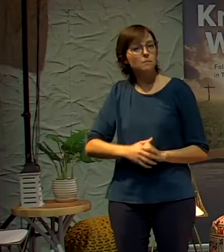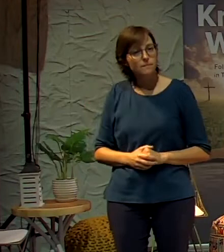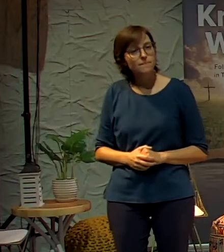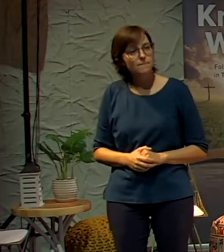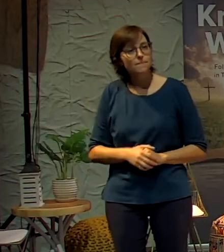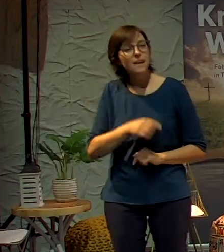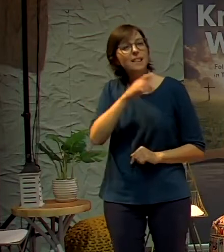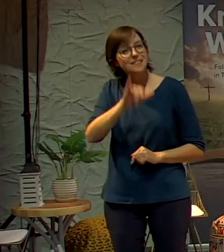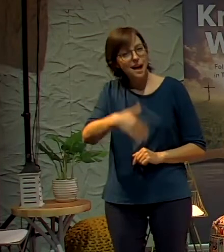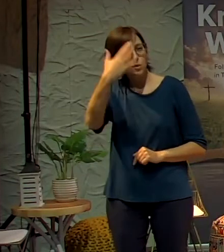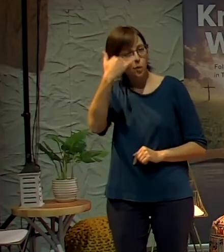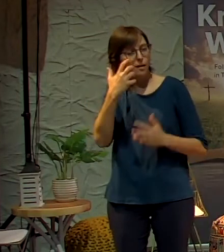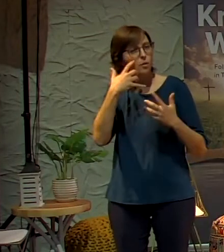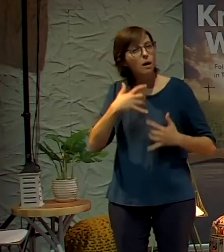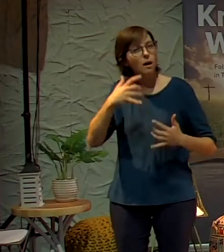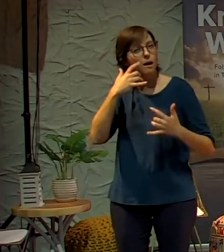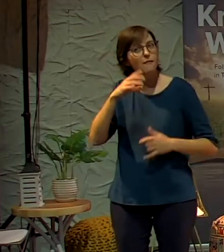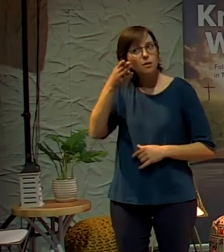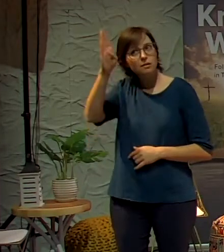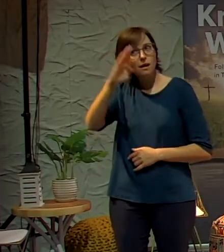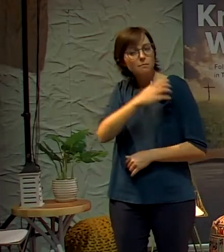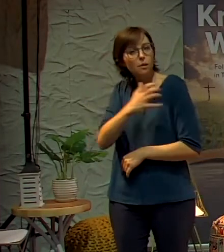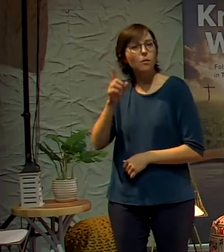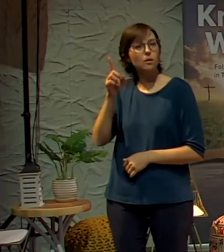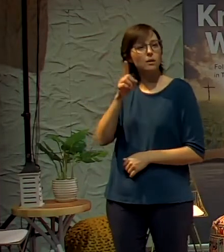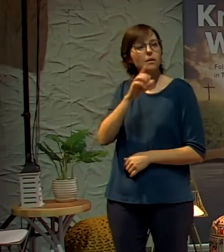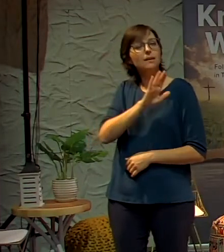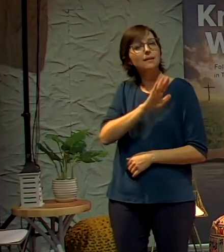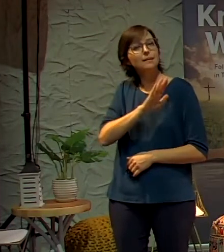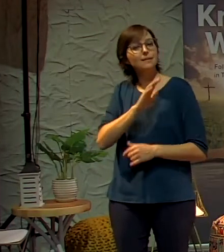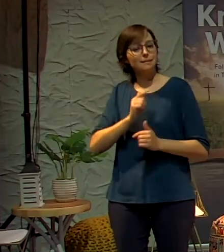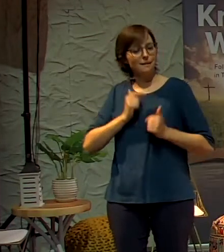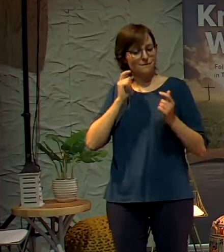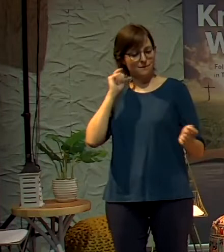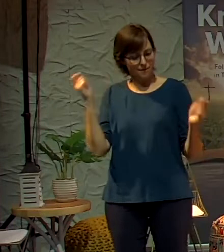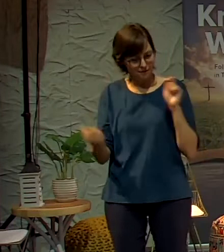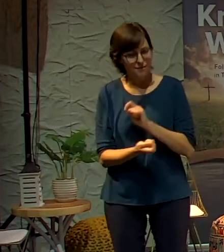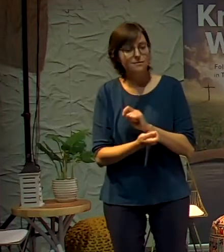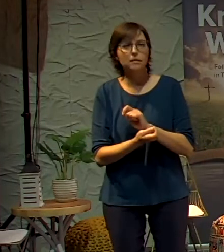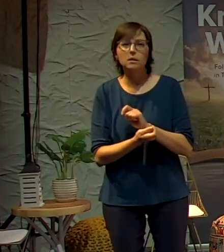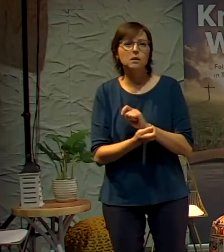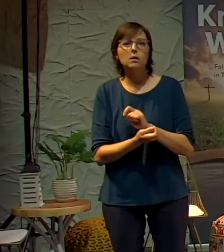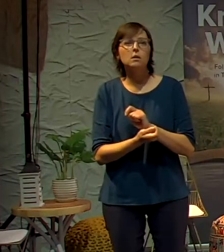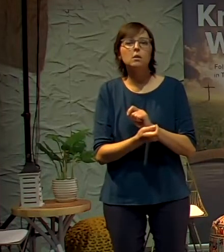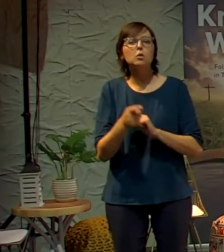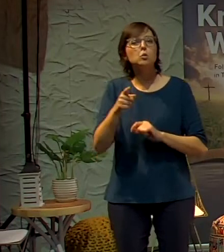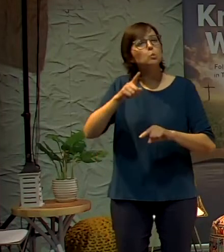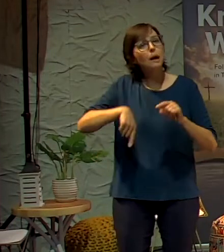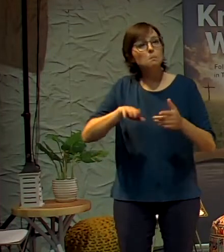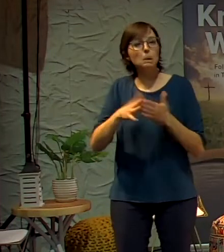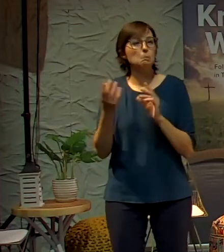That's why he was crying. He was crying because he was transformed. You don't get transformed. You don't get to